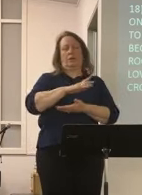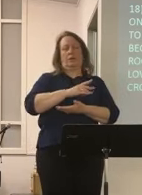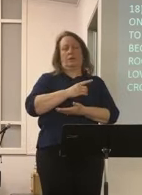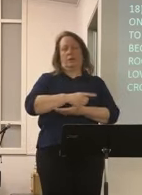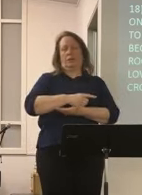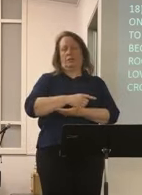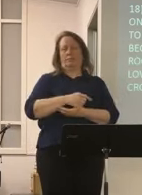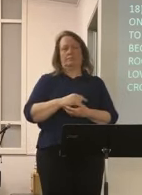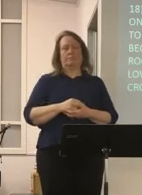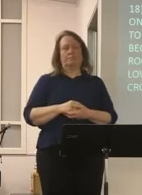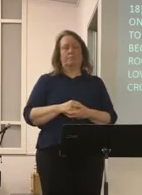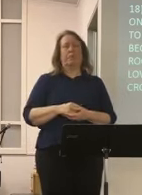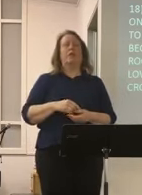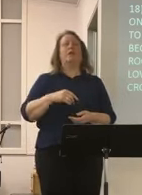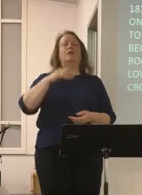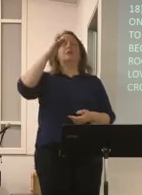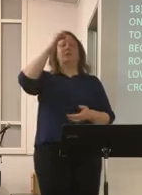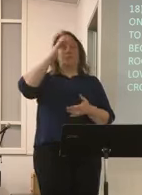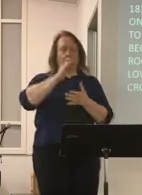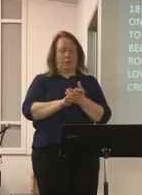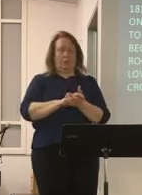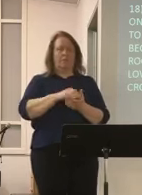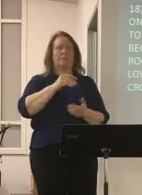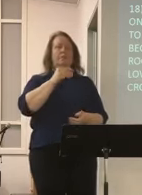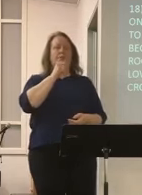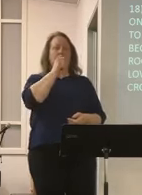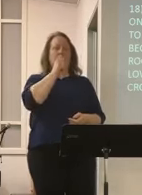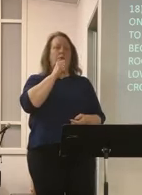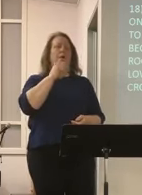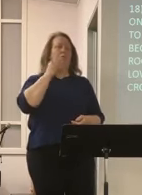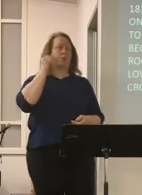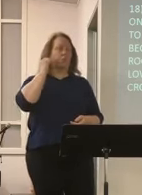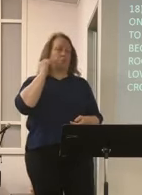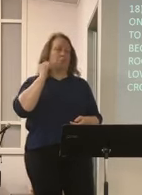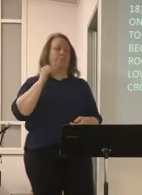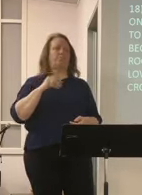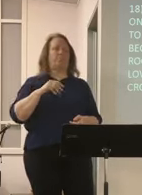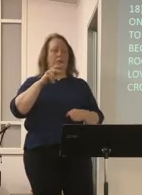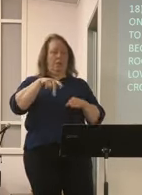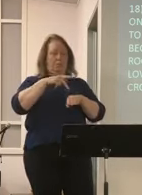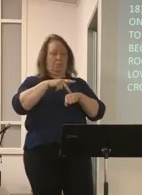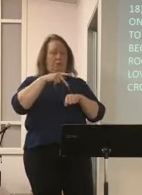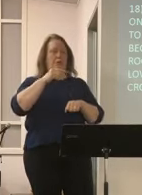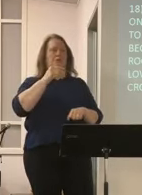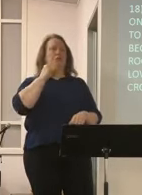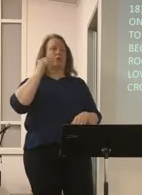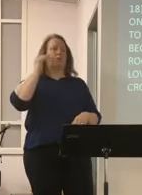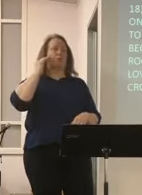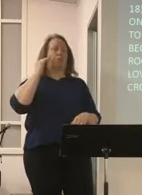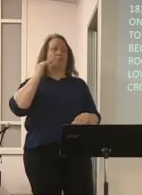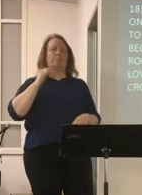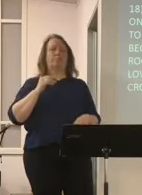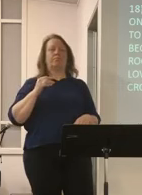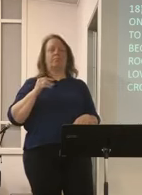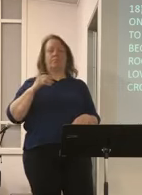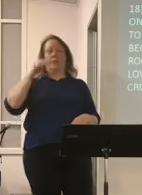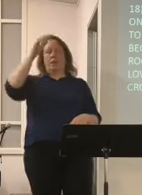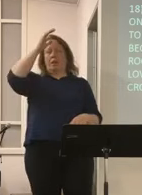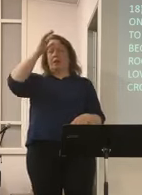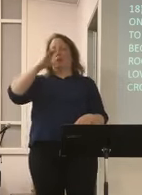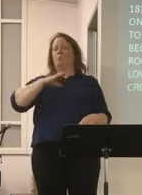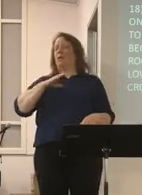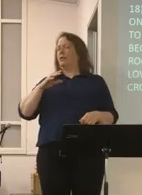And so we believe it's a private residence. I lean that it would have been Peter's house. But they couldn't reach him because of the crowd,